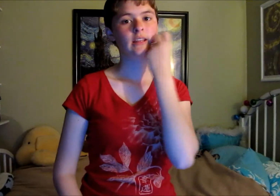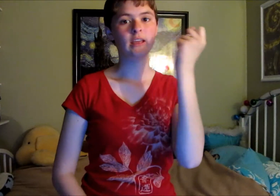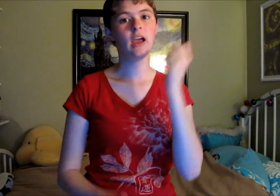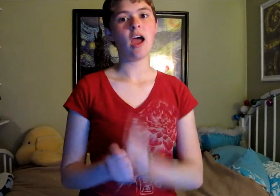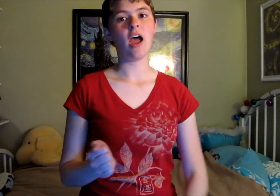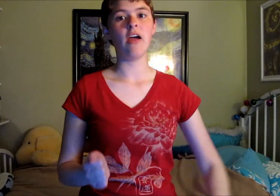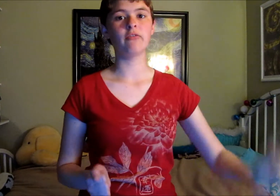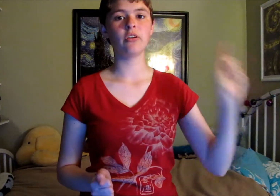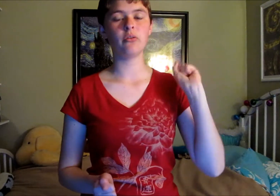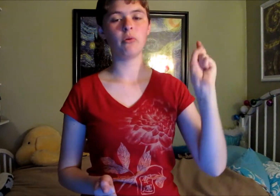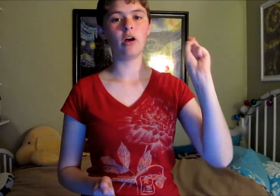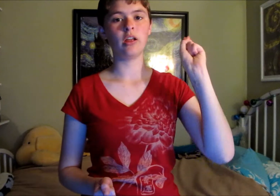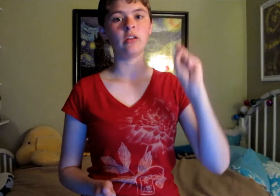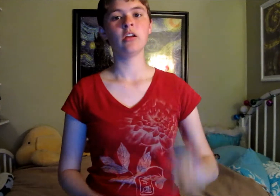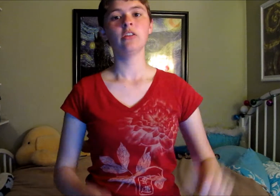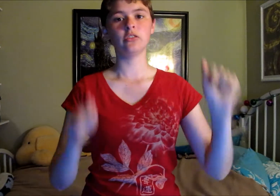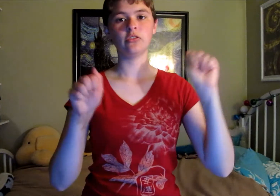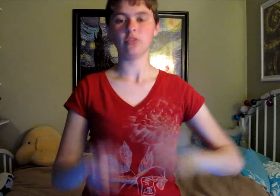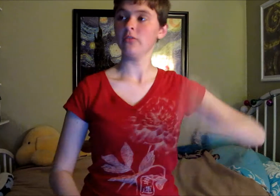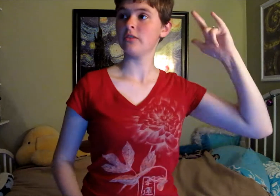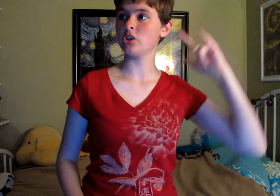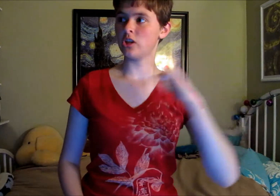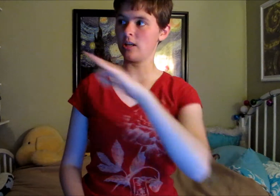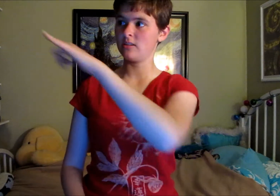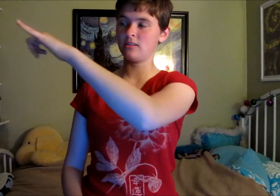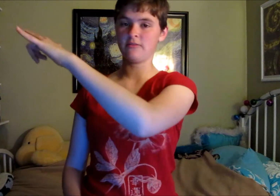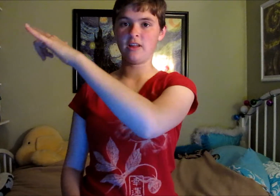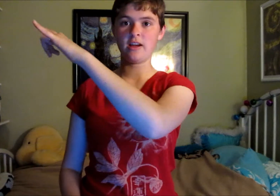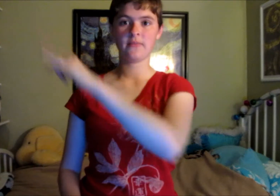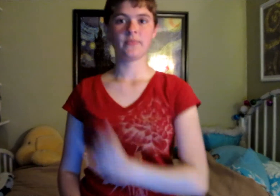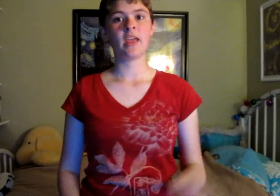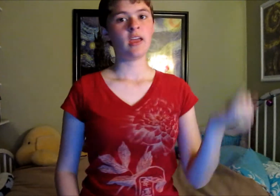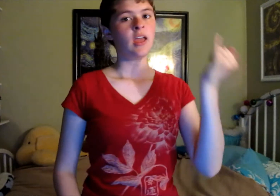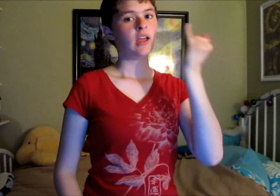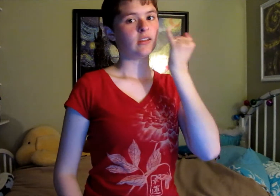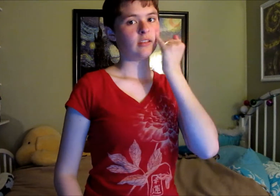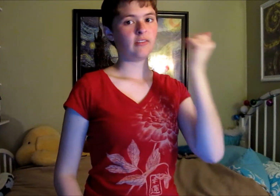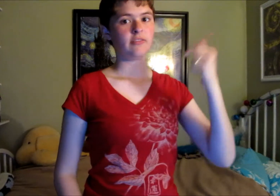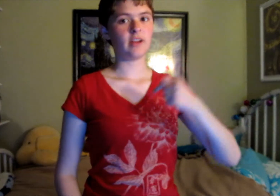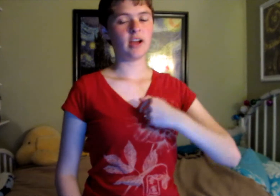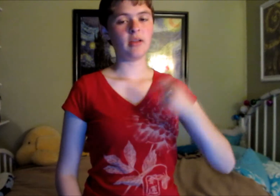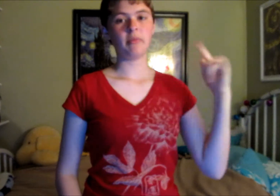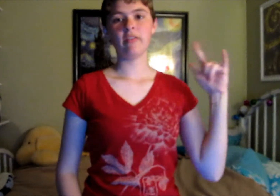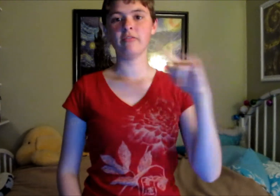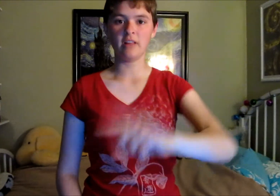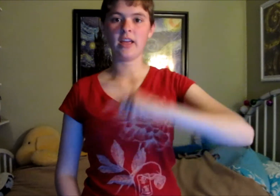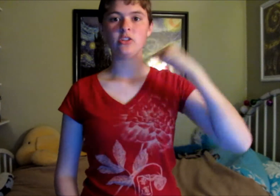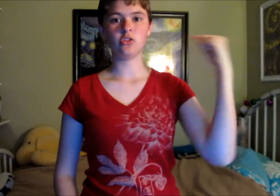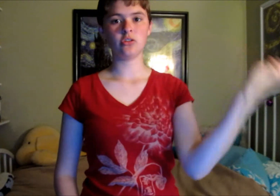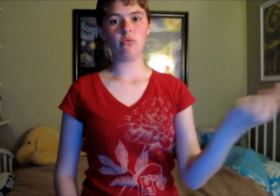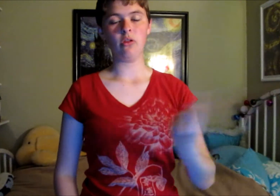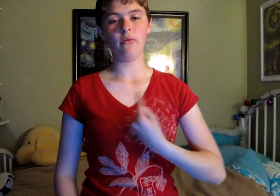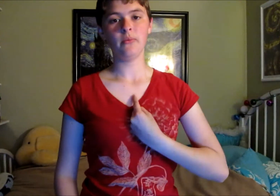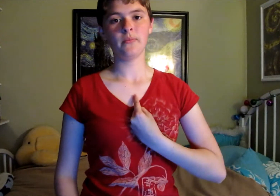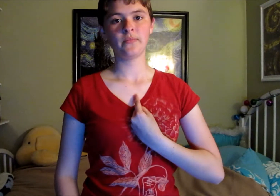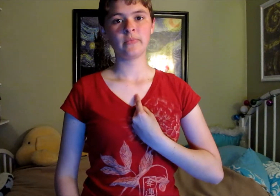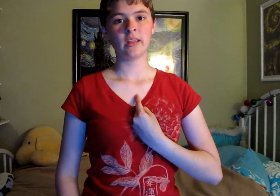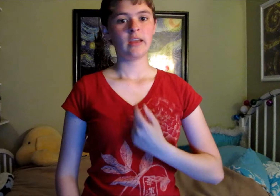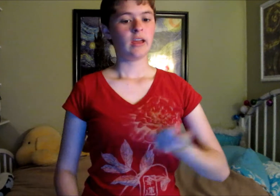lately, everyone deserves a chance to fly. And if I'm flying solo,